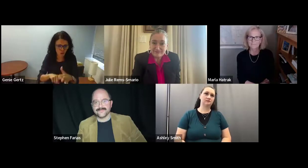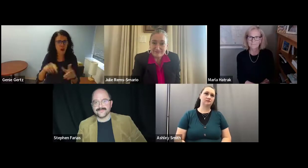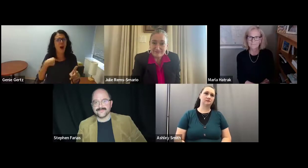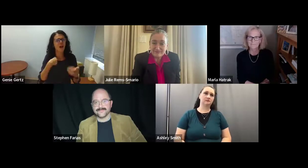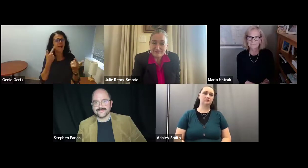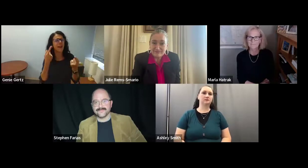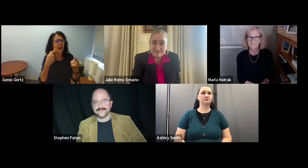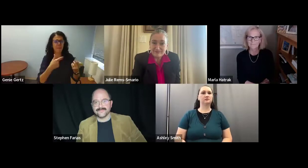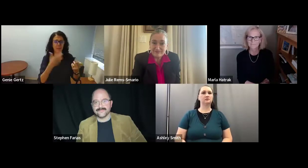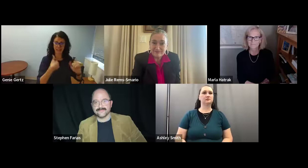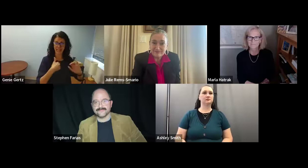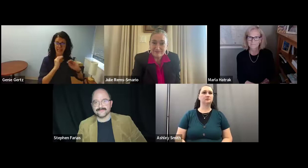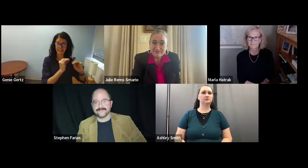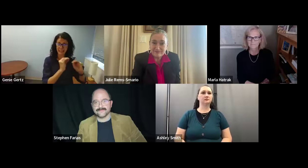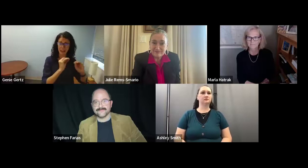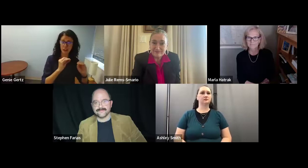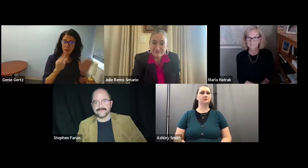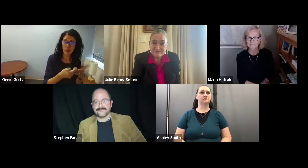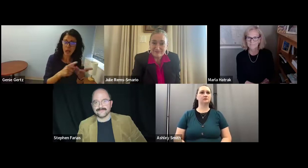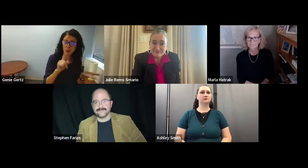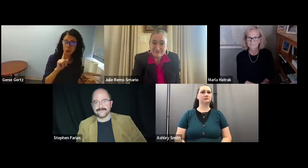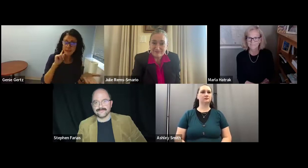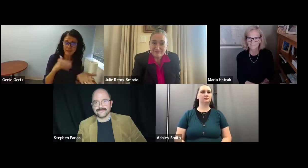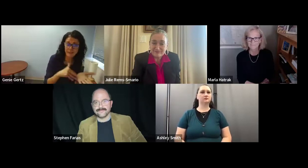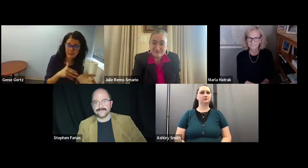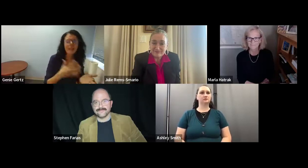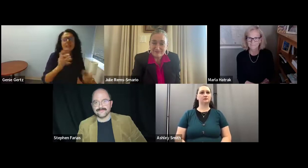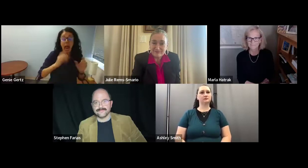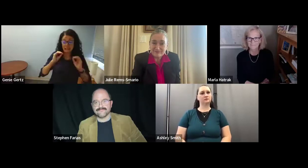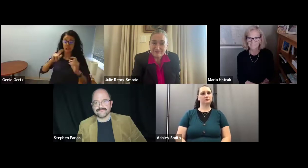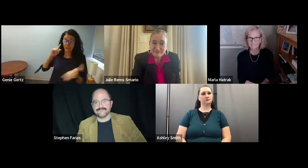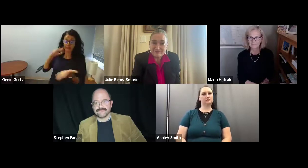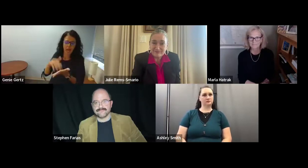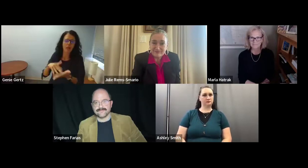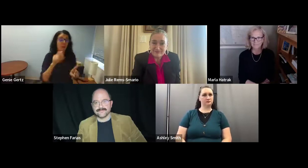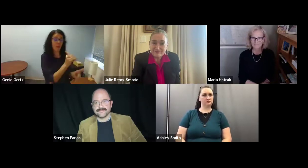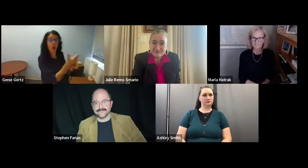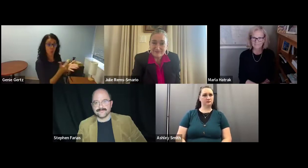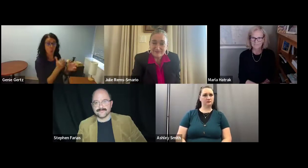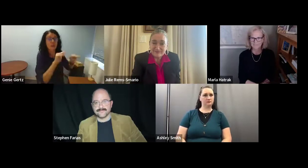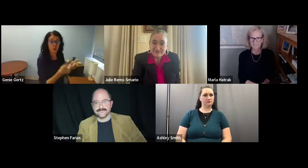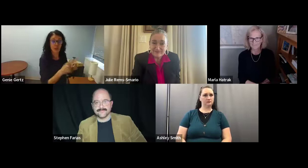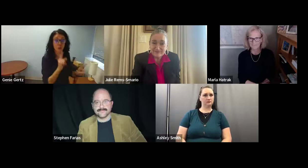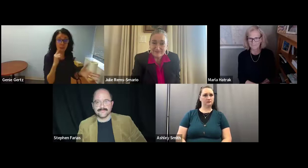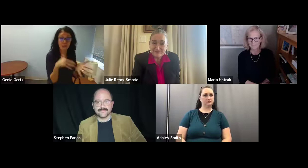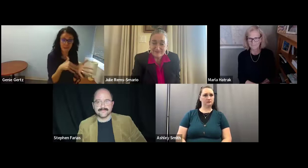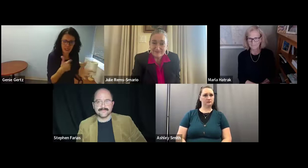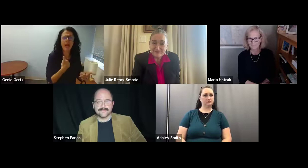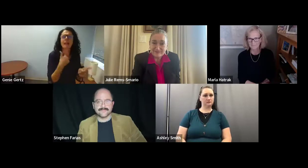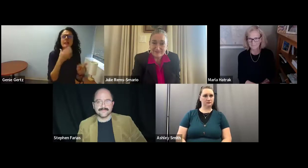I talked about that a little bit before I started, but I'm teaching Introduction to Deaf Studies, or I teach deaf studies, yes, but one of the courses I